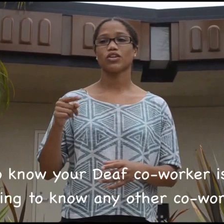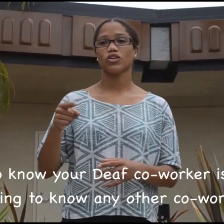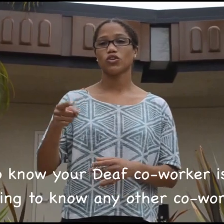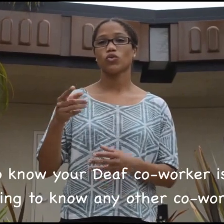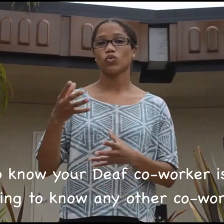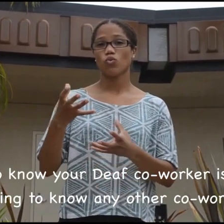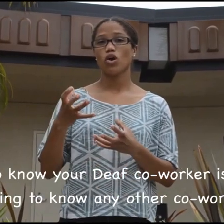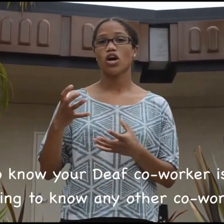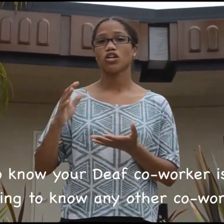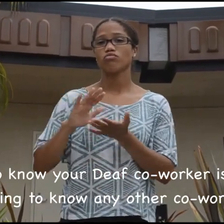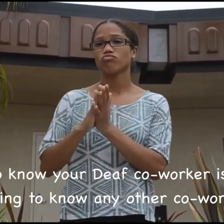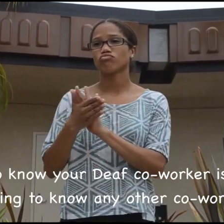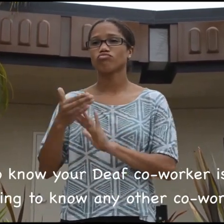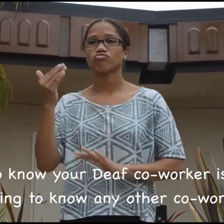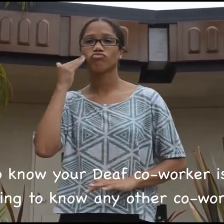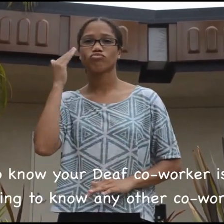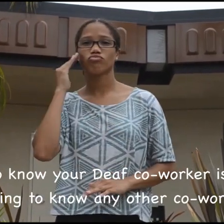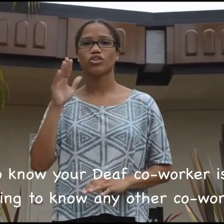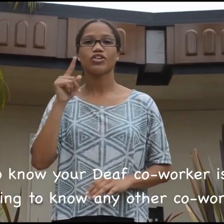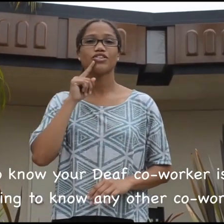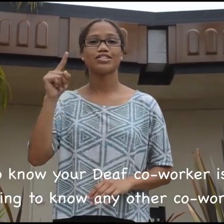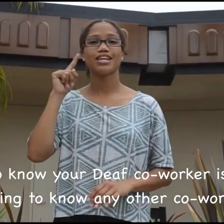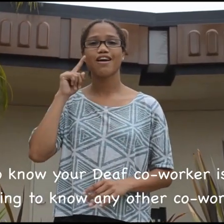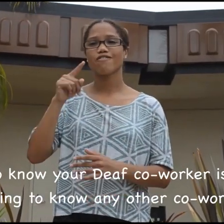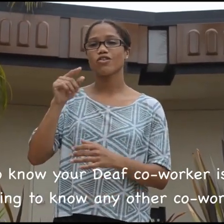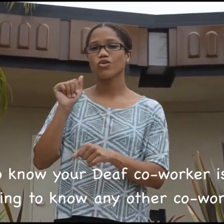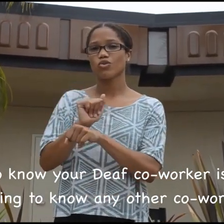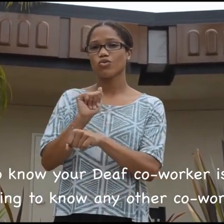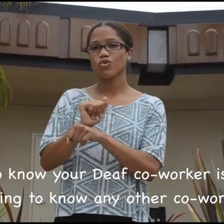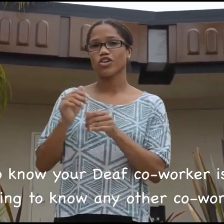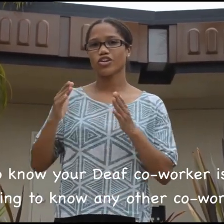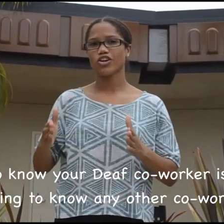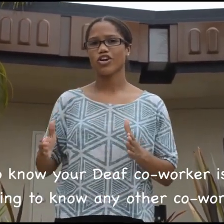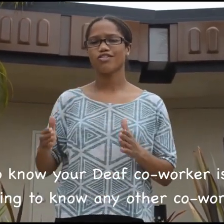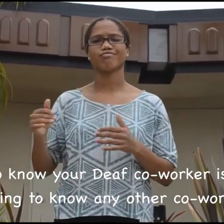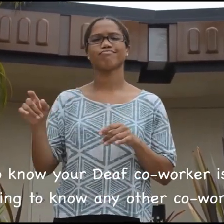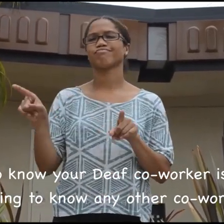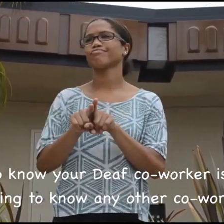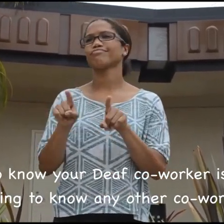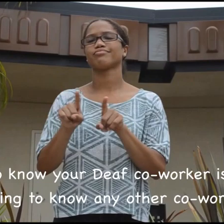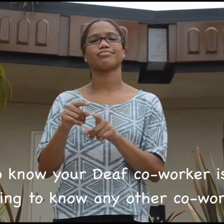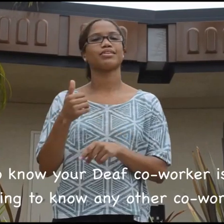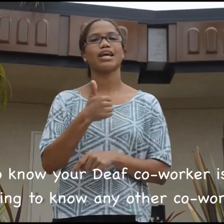Getting to know your deaf coworker is just like getting to know any other coworker.